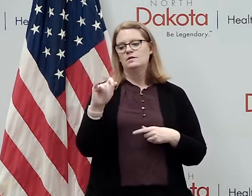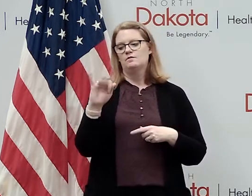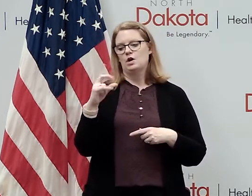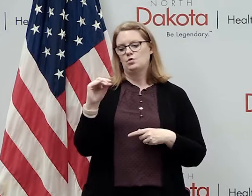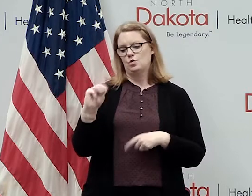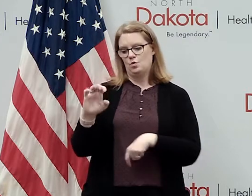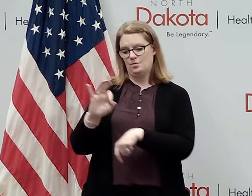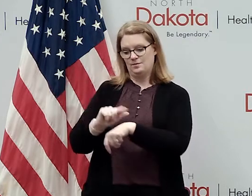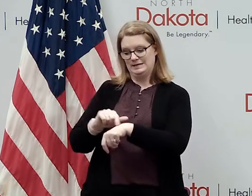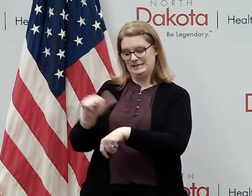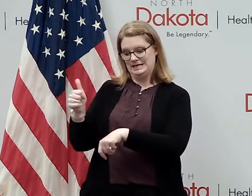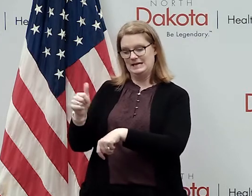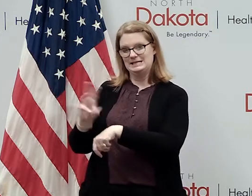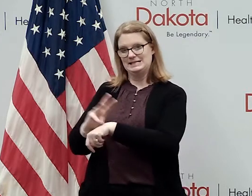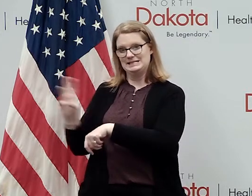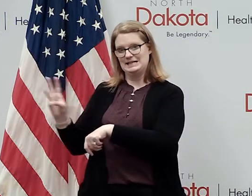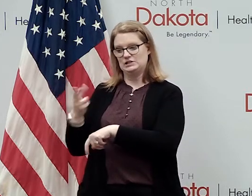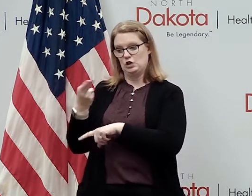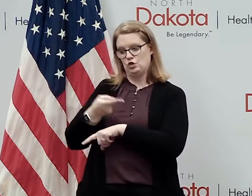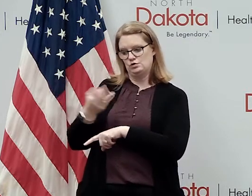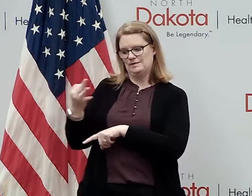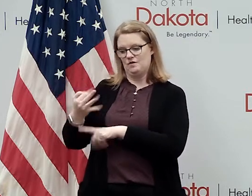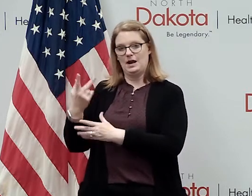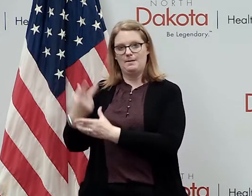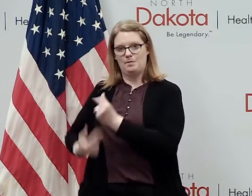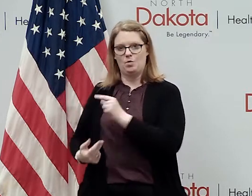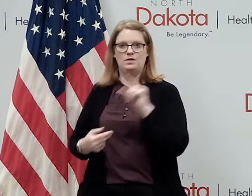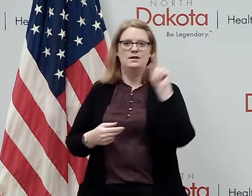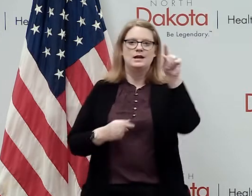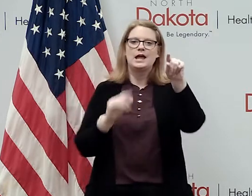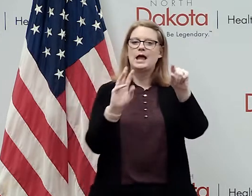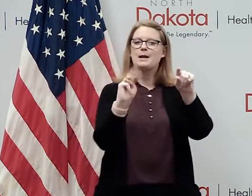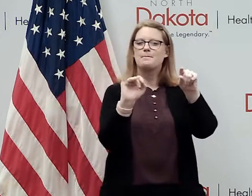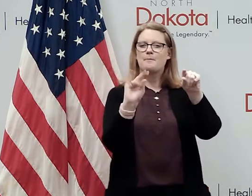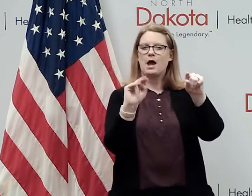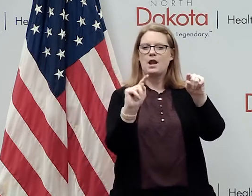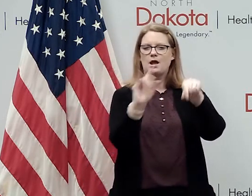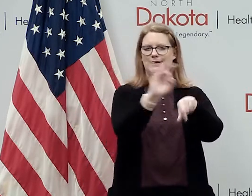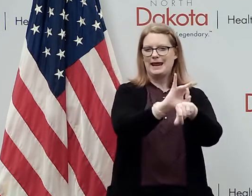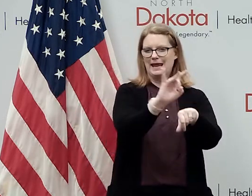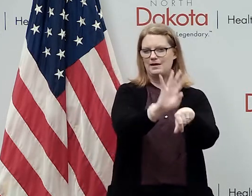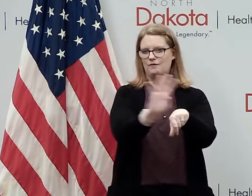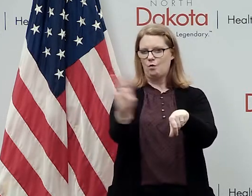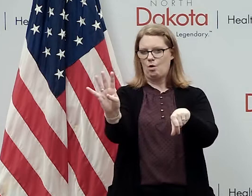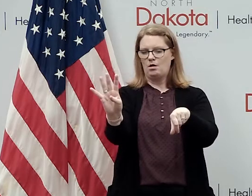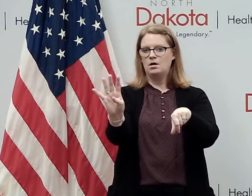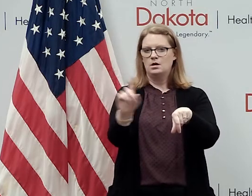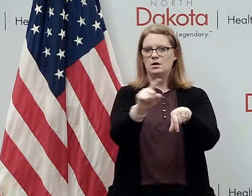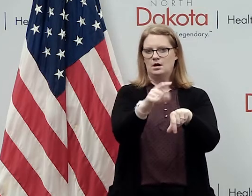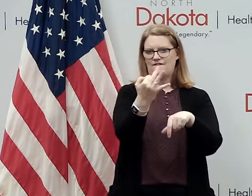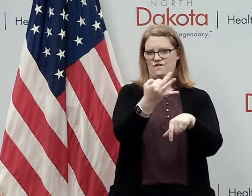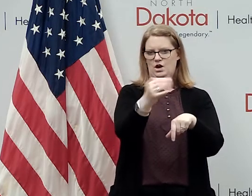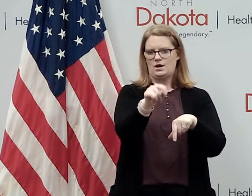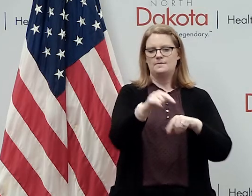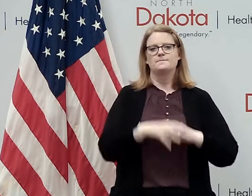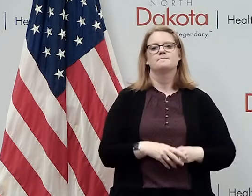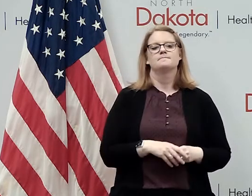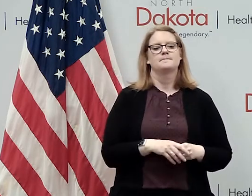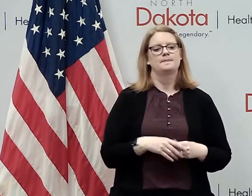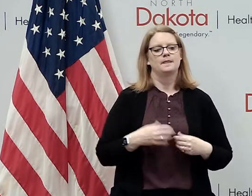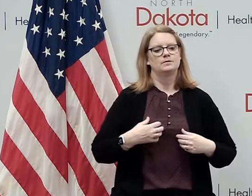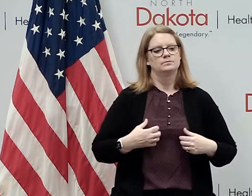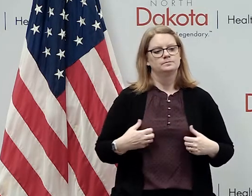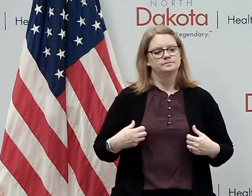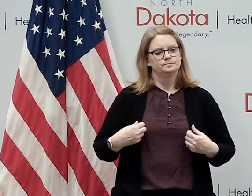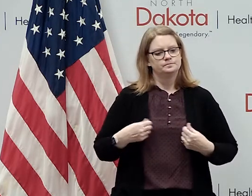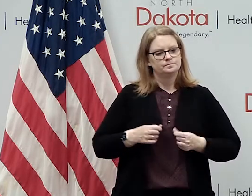10 a.m. to 6 p.m. Thursday and Friday, and Minot, 8 a.m. to 4 p.m. on Friday.